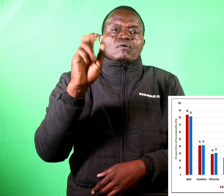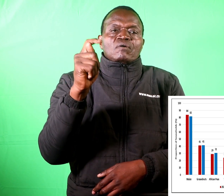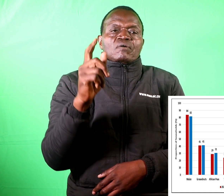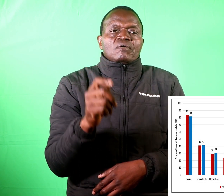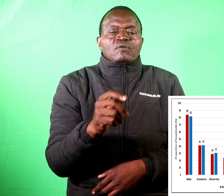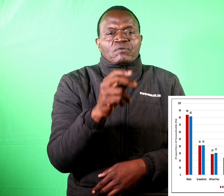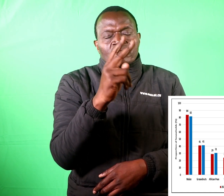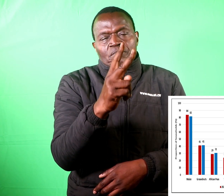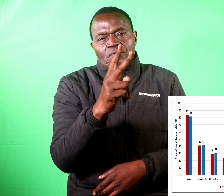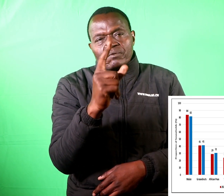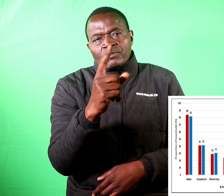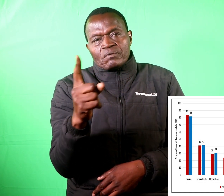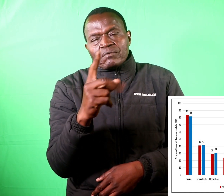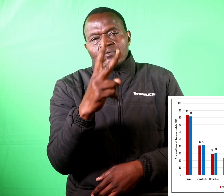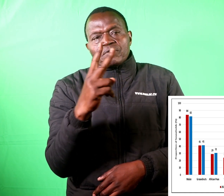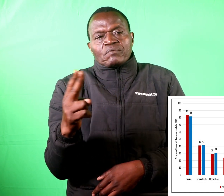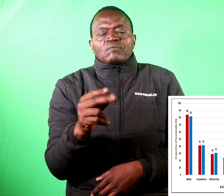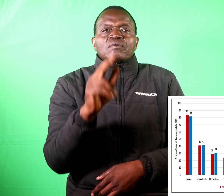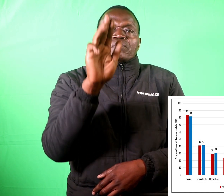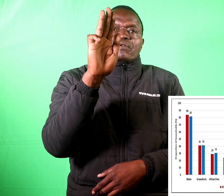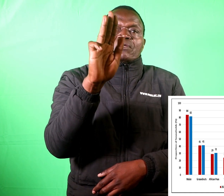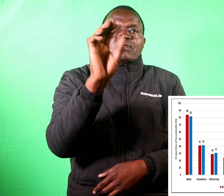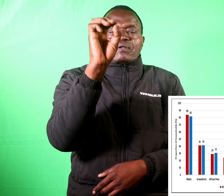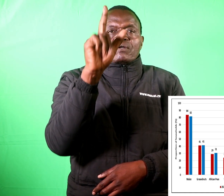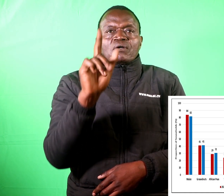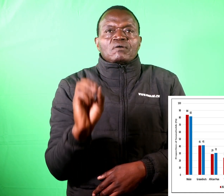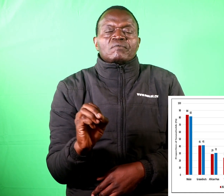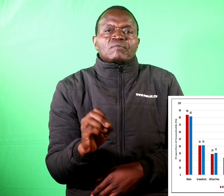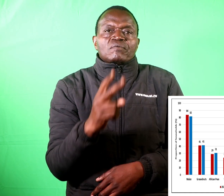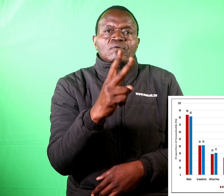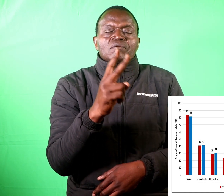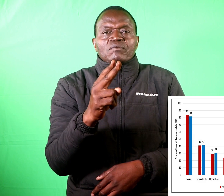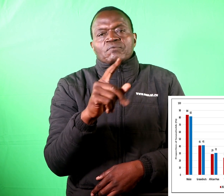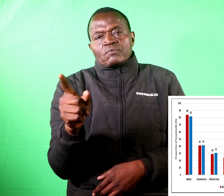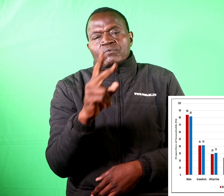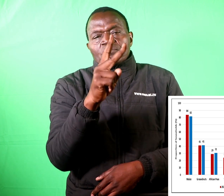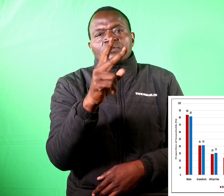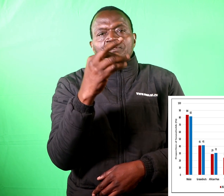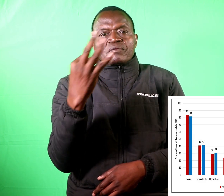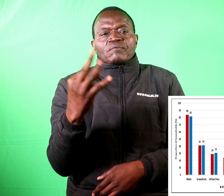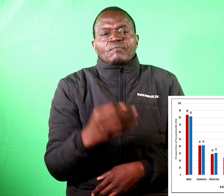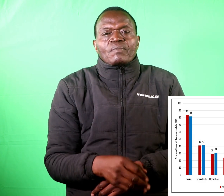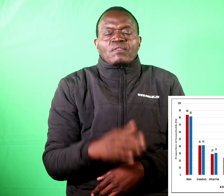2021 to 2022, 9%, 2022 to 2023,